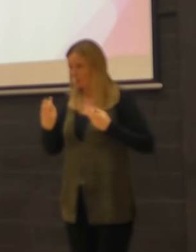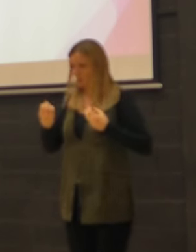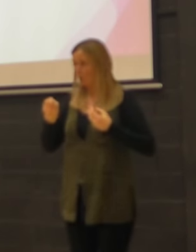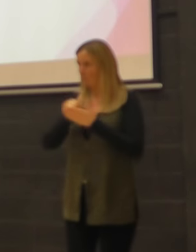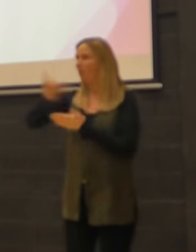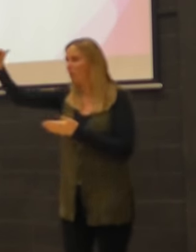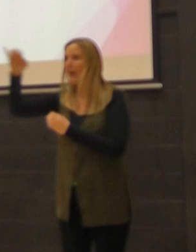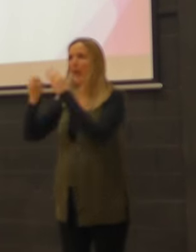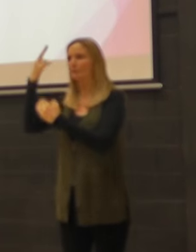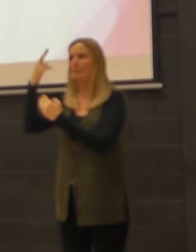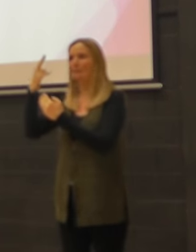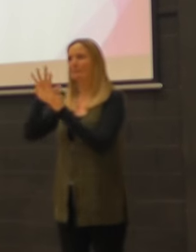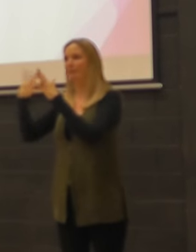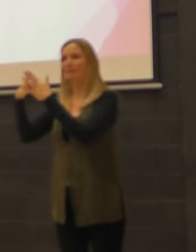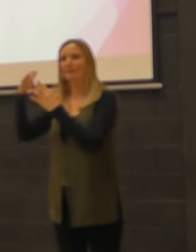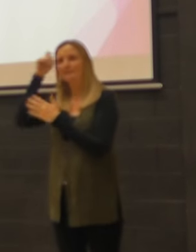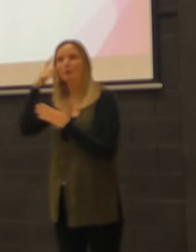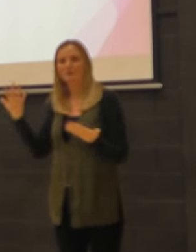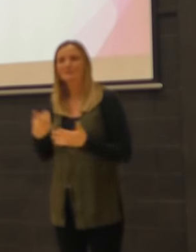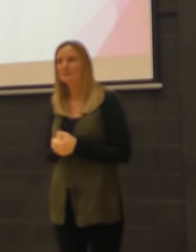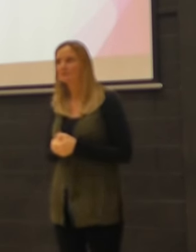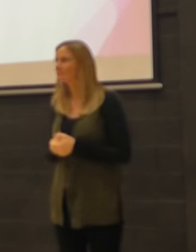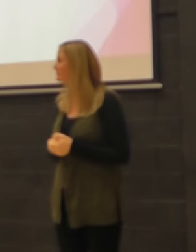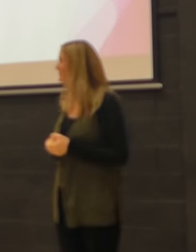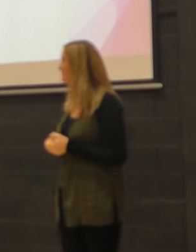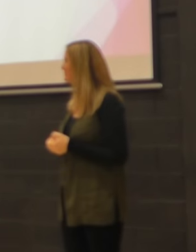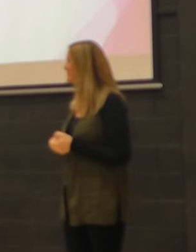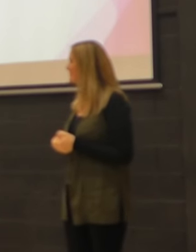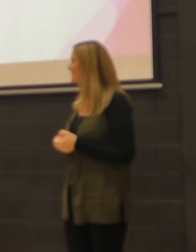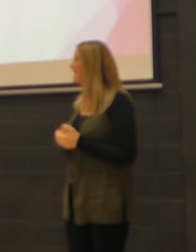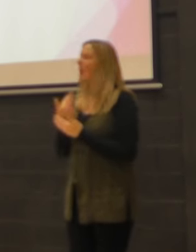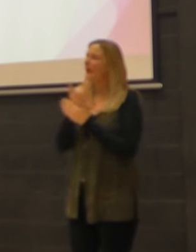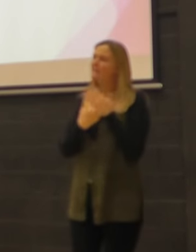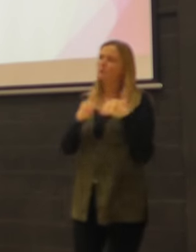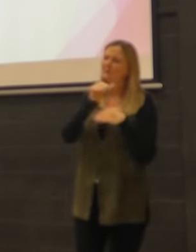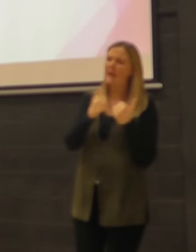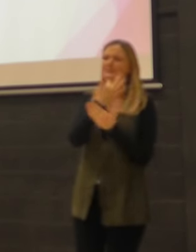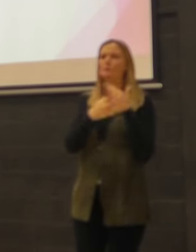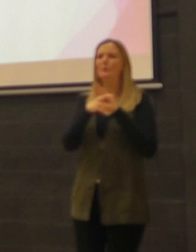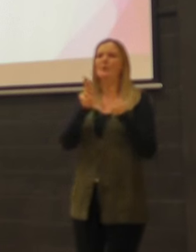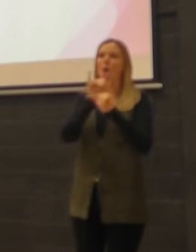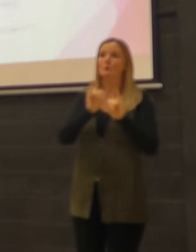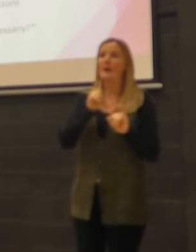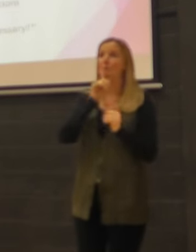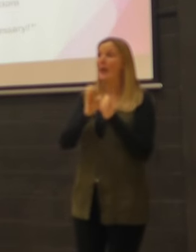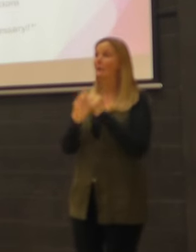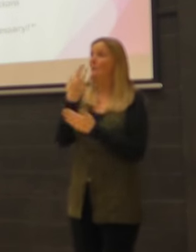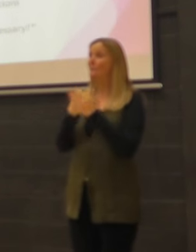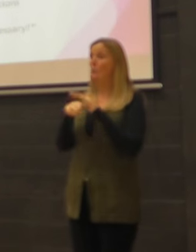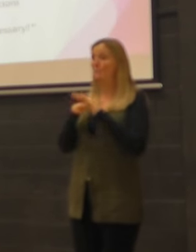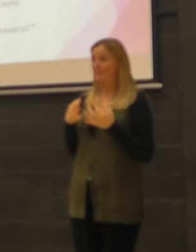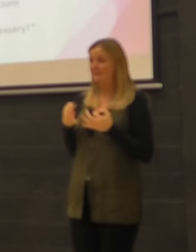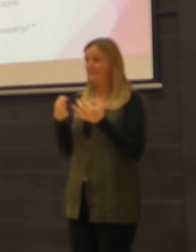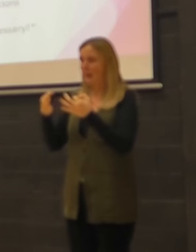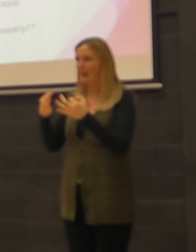more complicated it gets. We're not like days and weeks, doesn't matter one. When it gets into months of delay, it